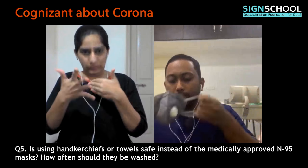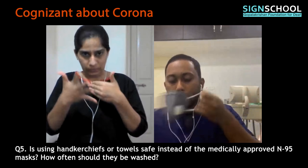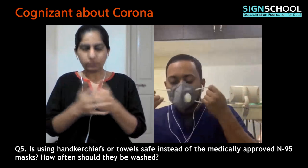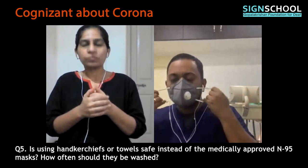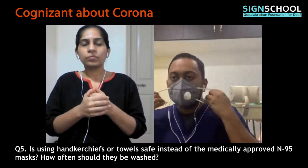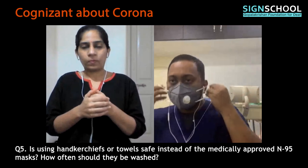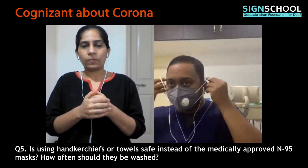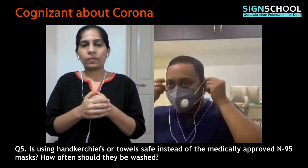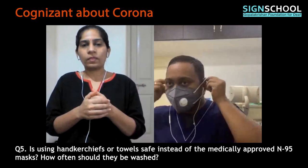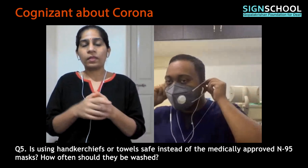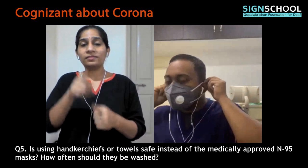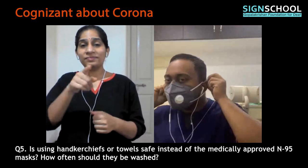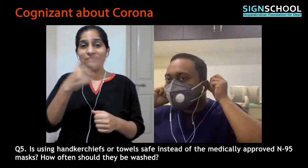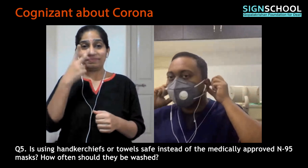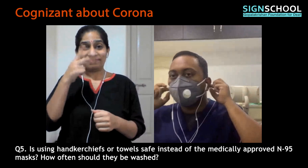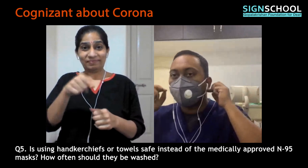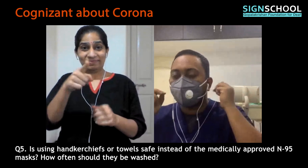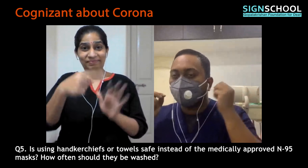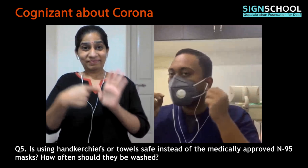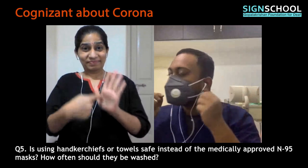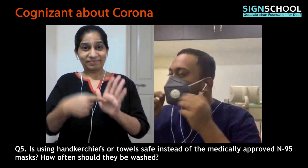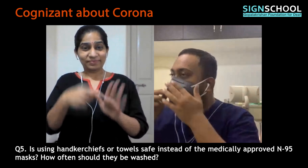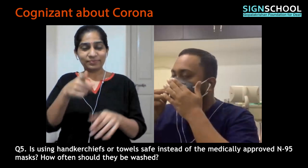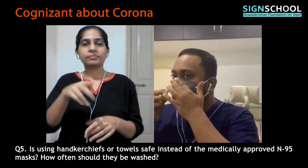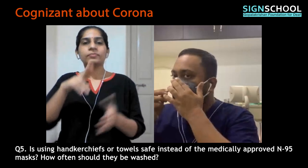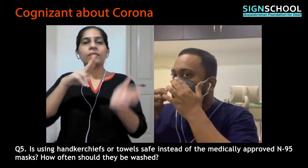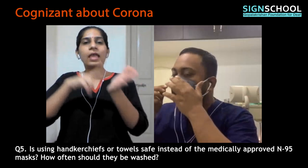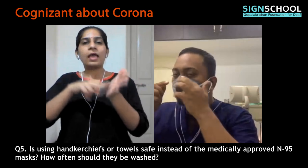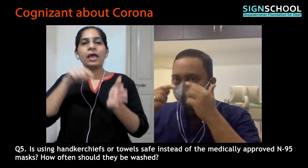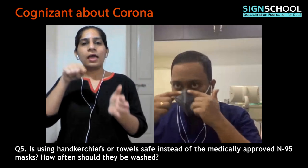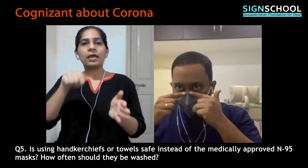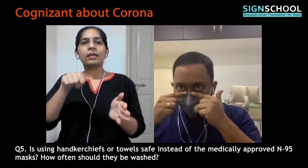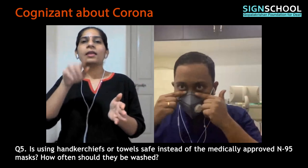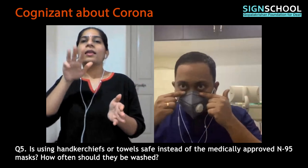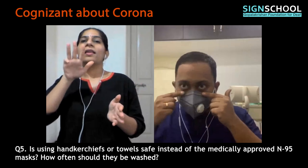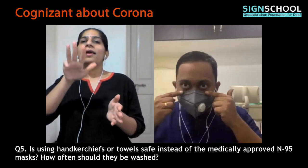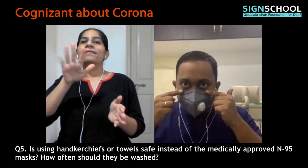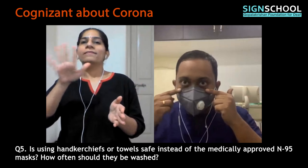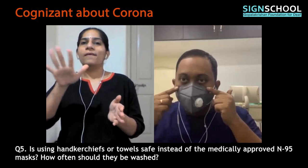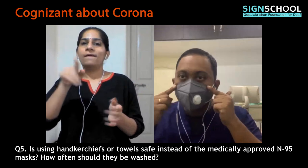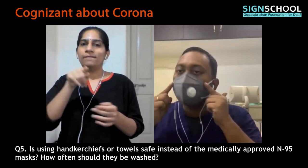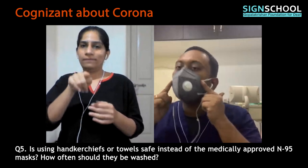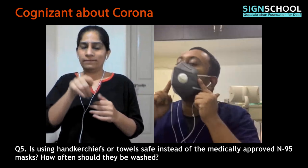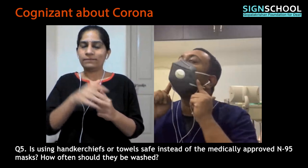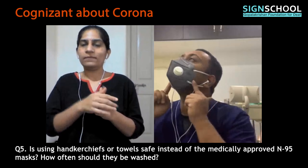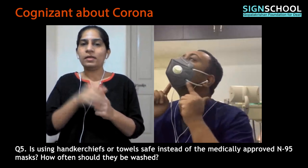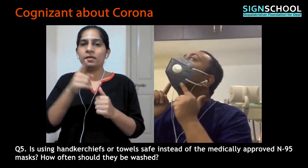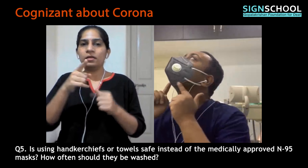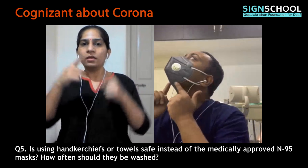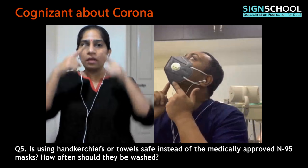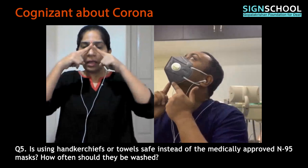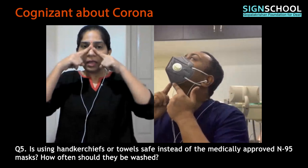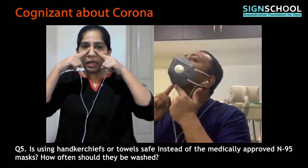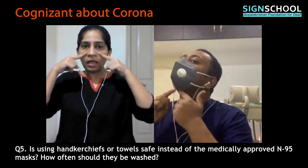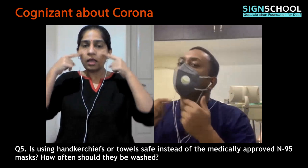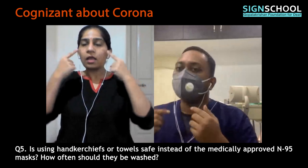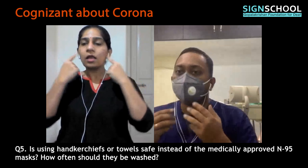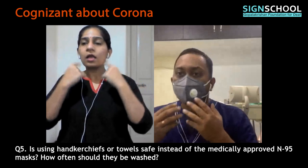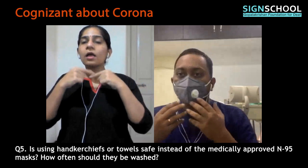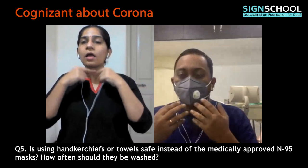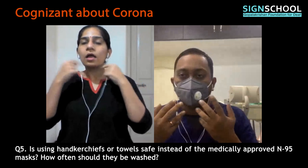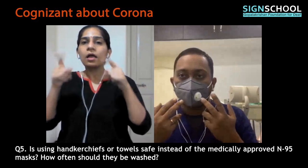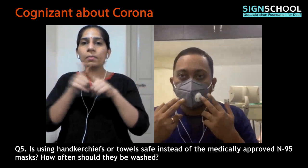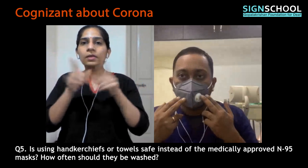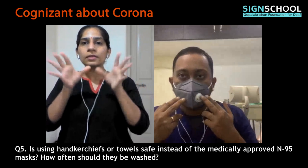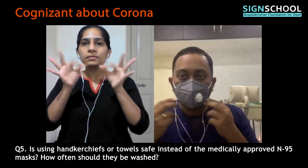So if you see in this, you'll have a proper seal. So you will have a seal here all over.